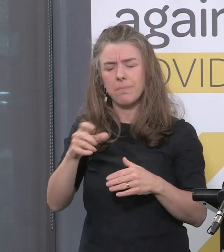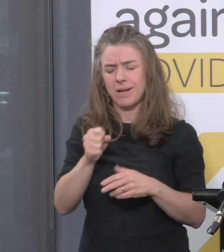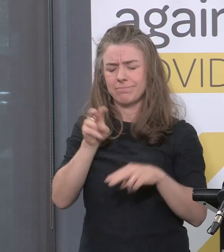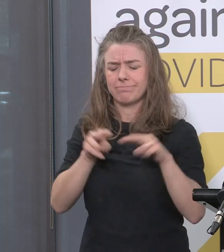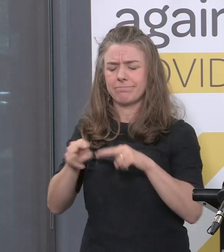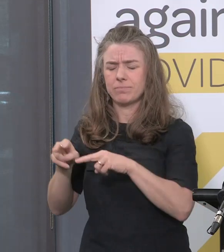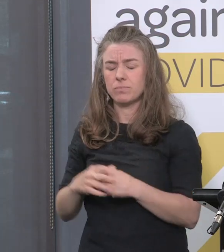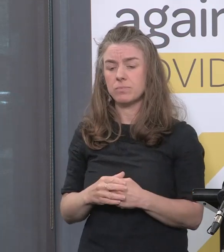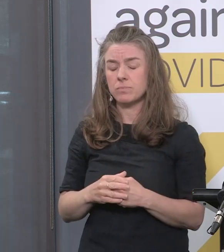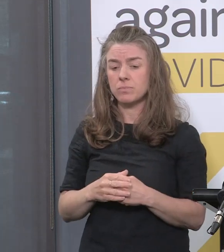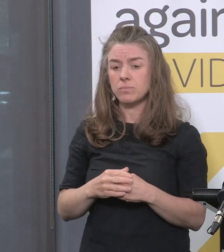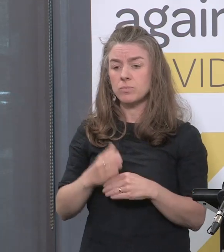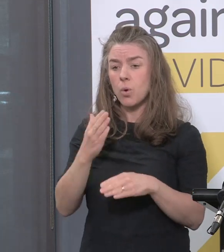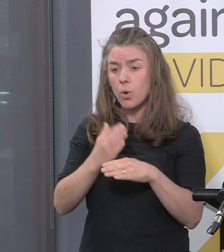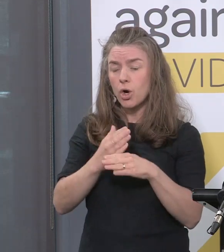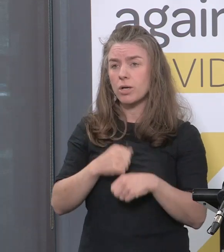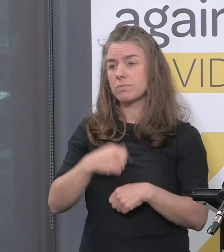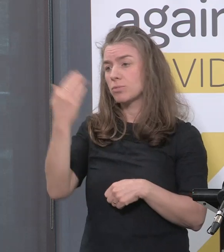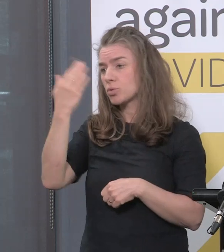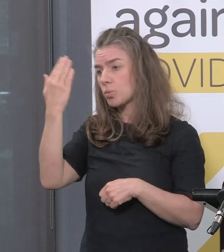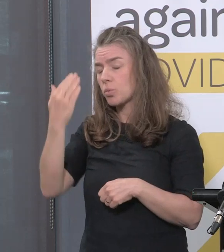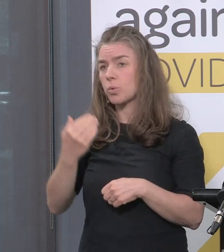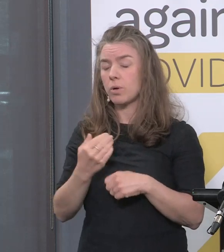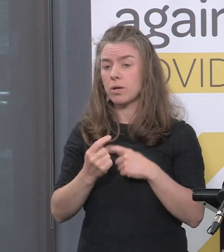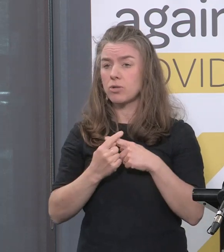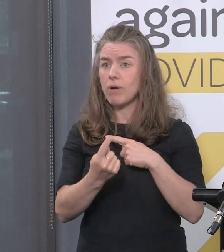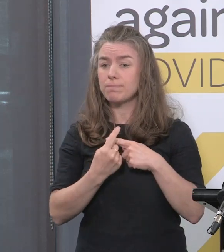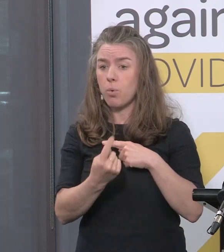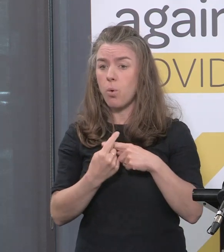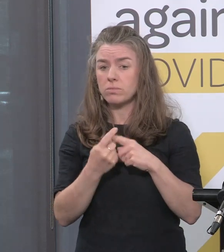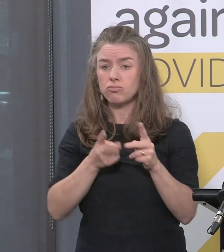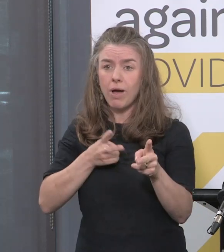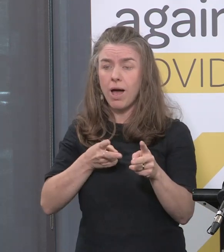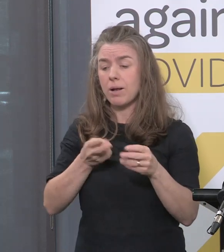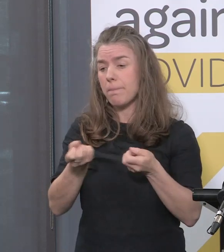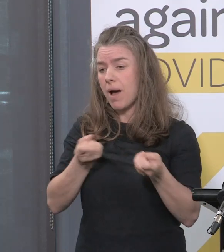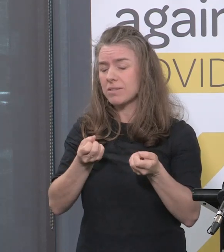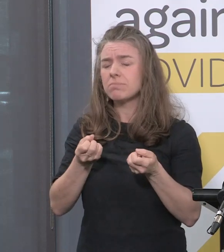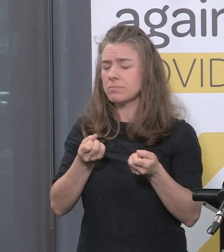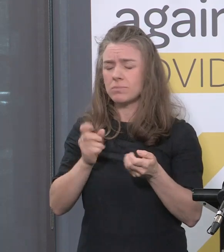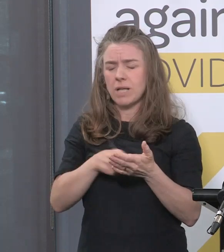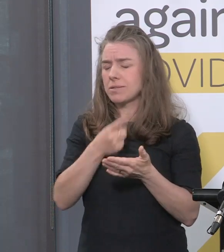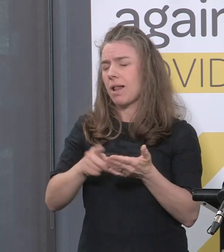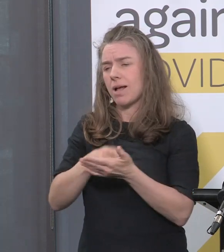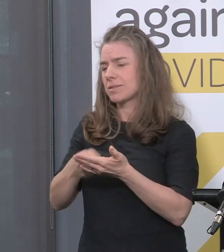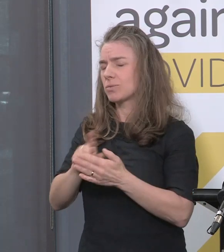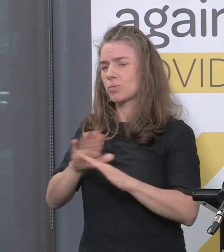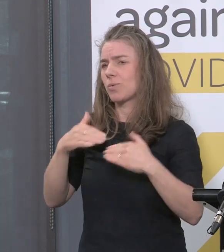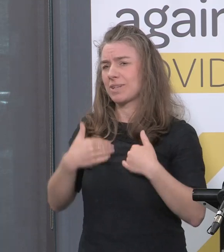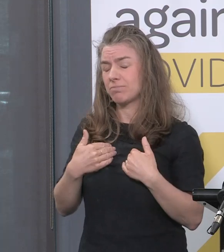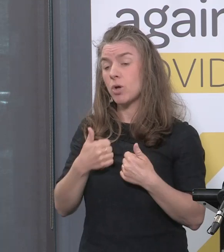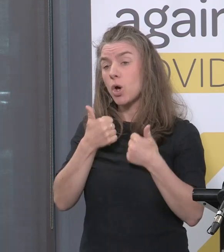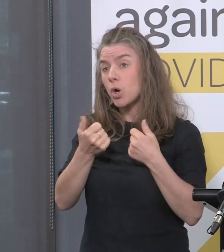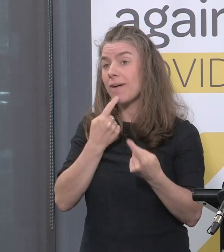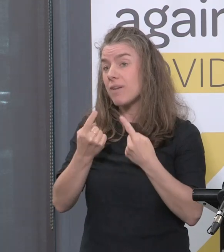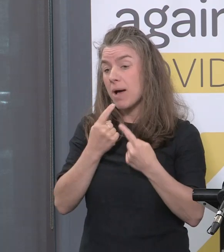public transport are considered essential gatherings at this point and do not need to be cancelled or closed. There is very good information about this